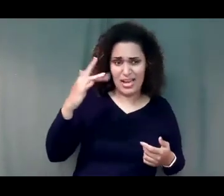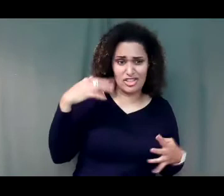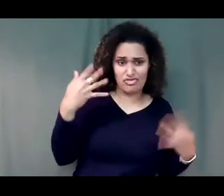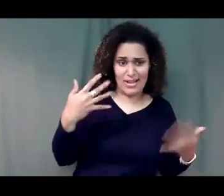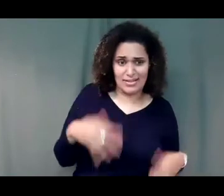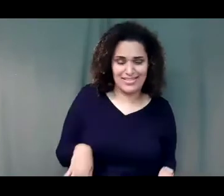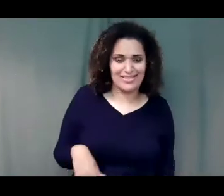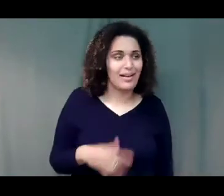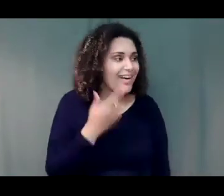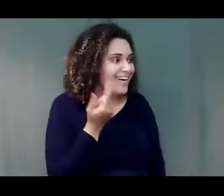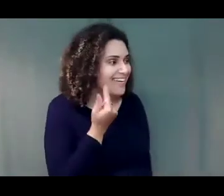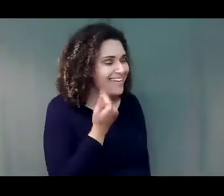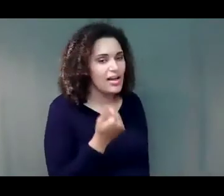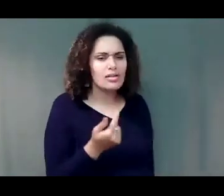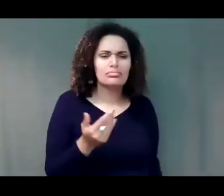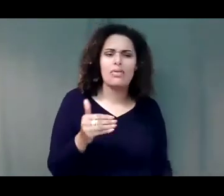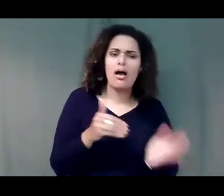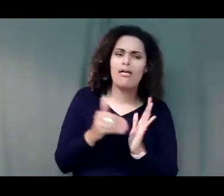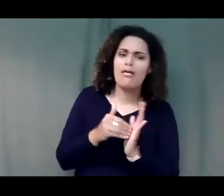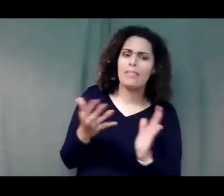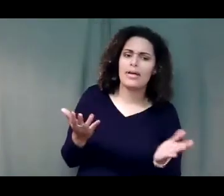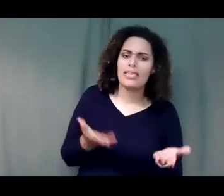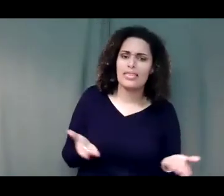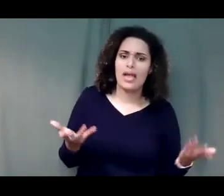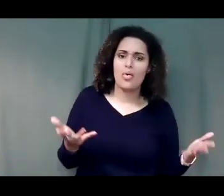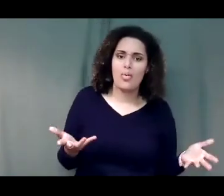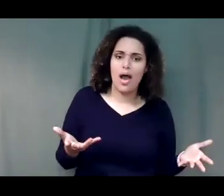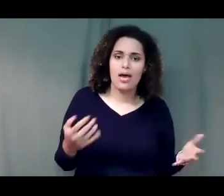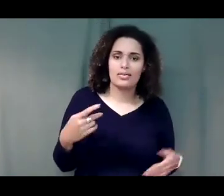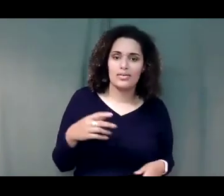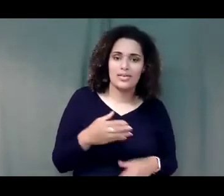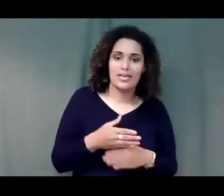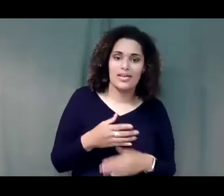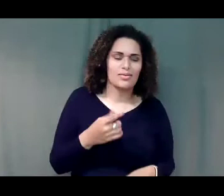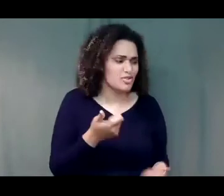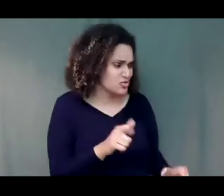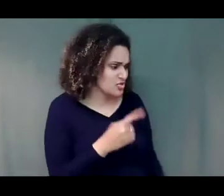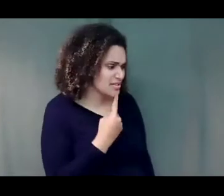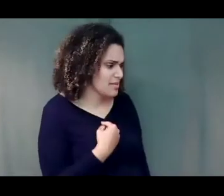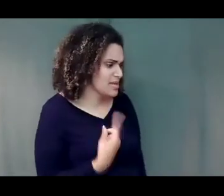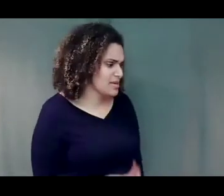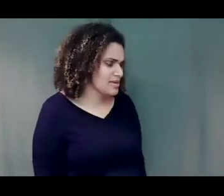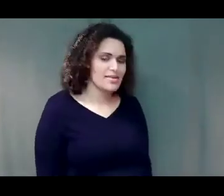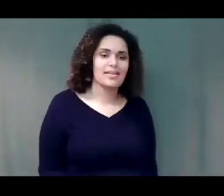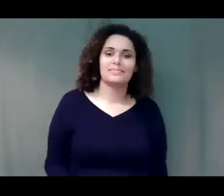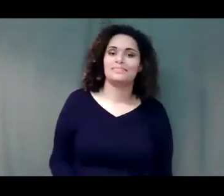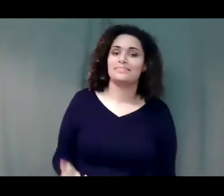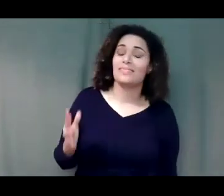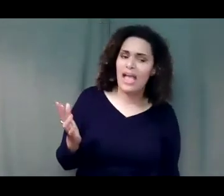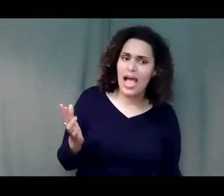said, what is the common thing nowadays? It's basically wood pulp. What are you? Yeah, the idea. So we were like,